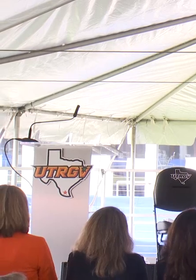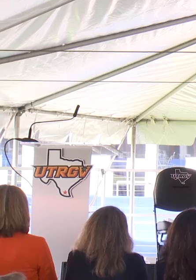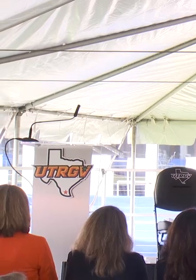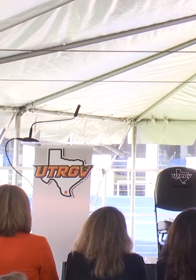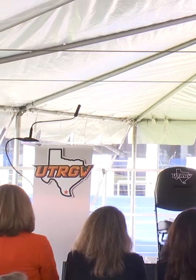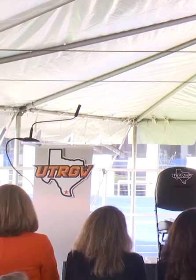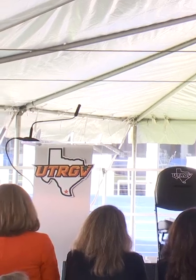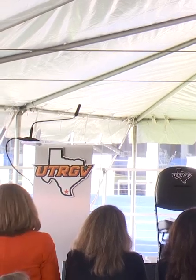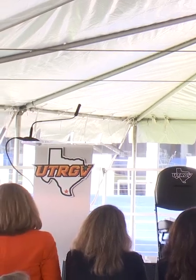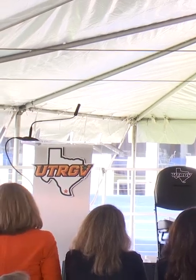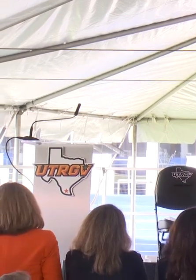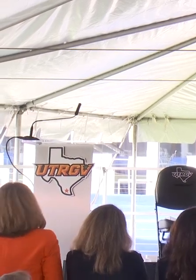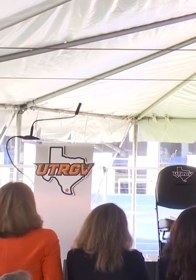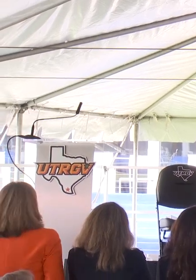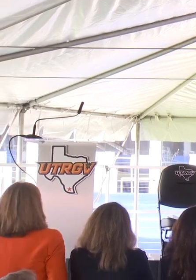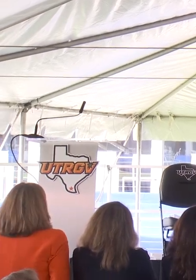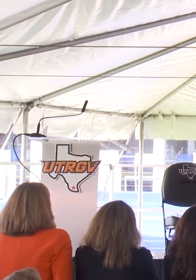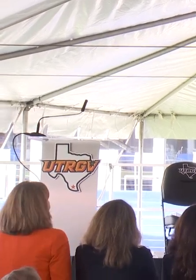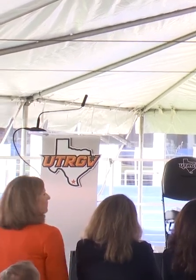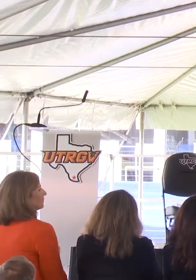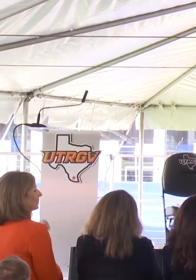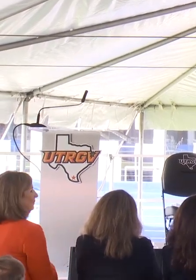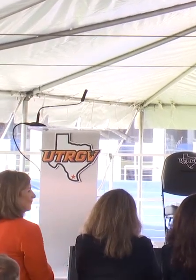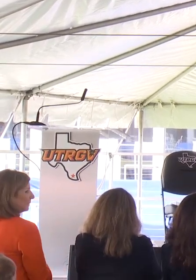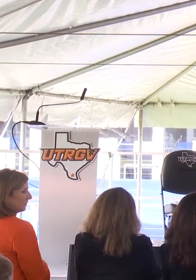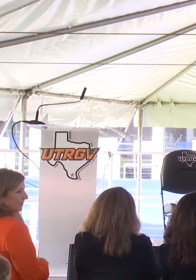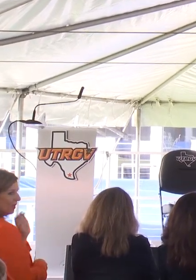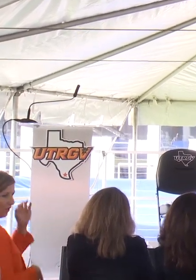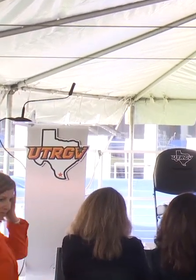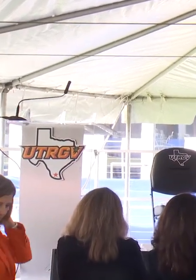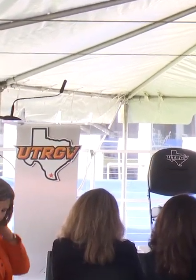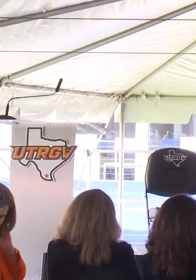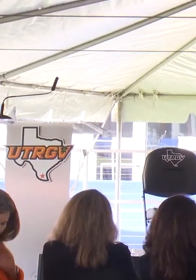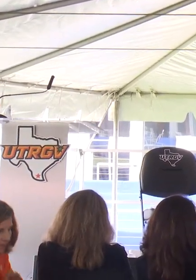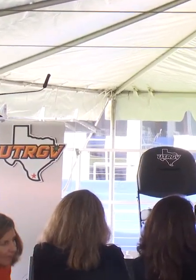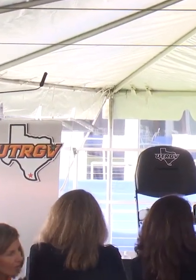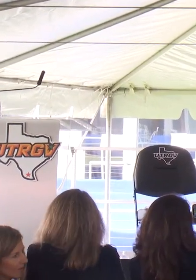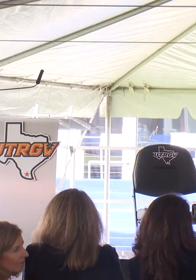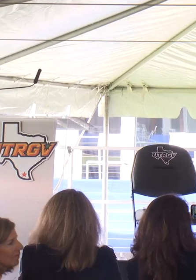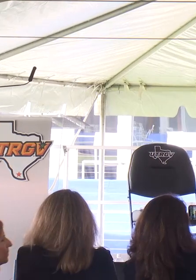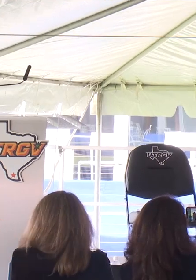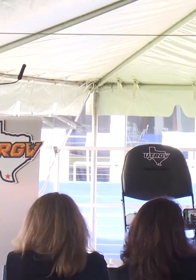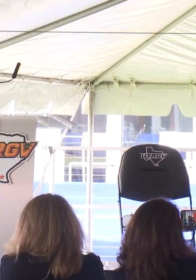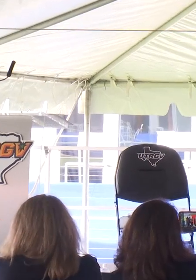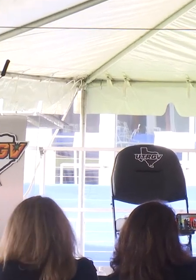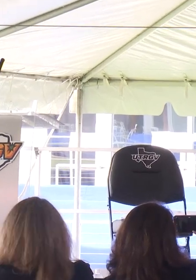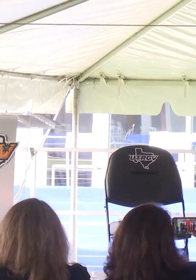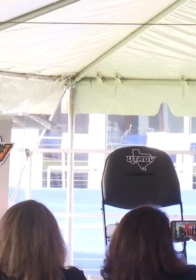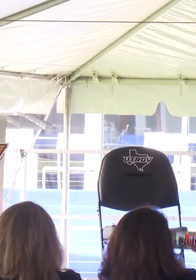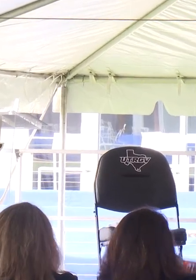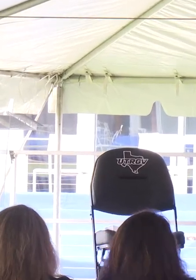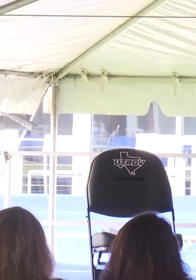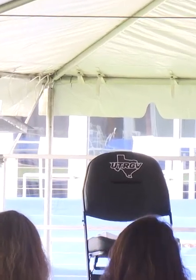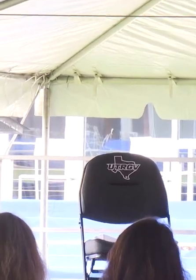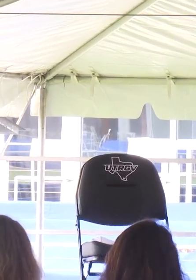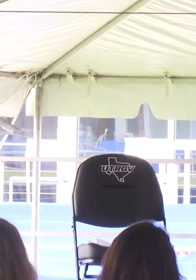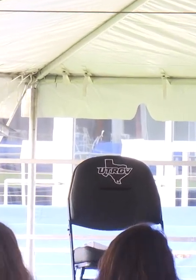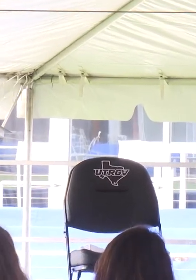We've got a lot of great things. And by the way, I think we're starting out with the championship trophy right